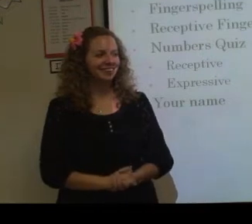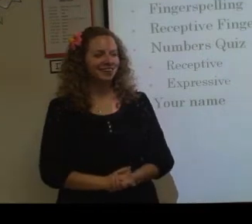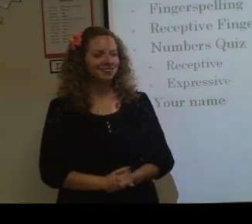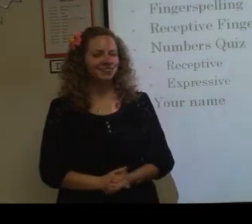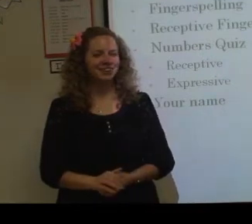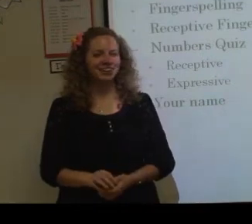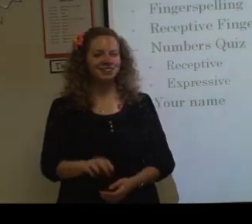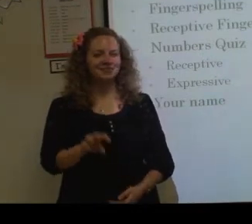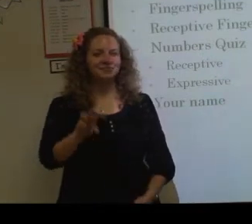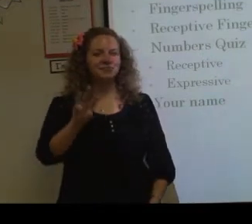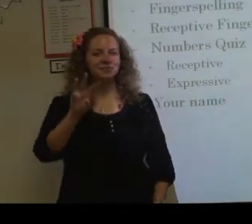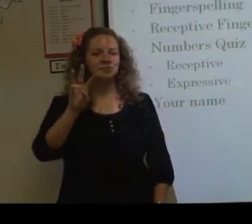Okay. Try again.